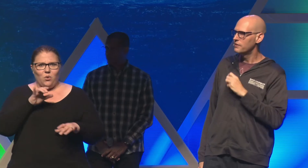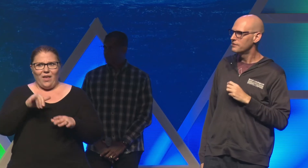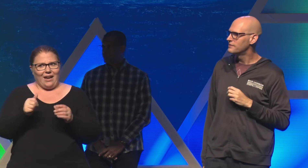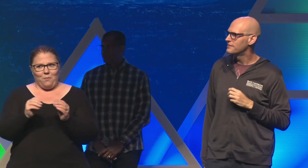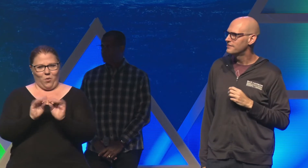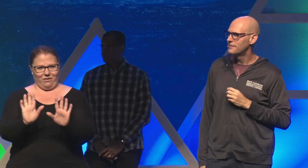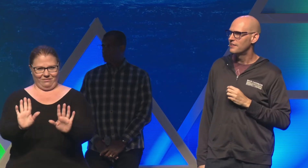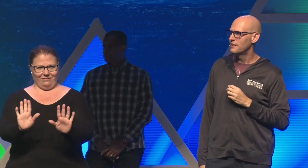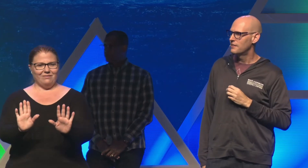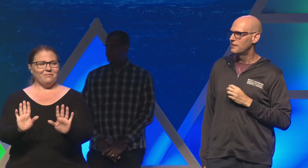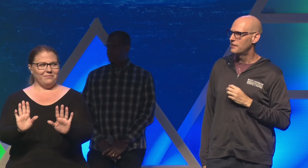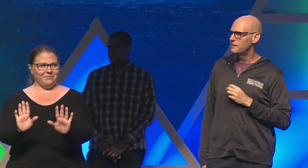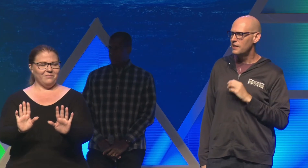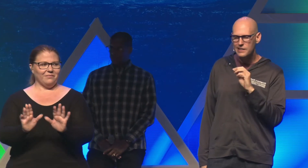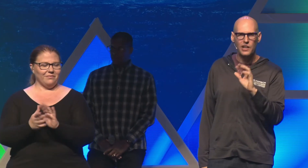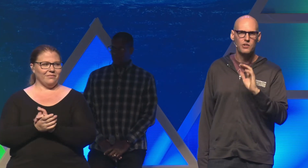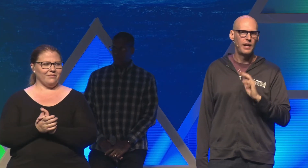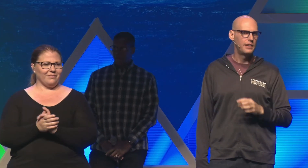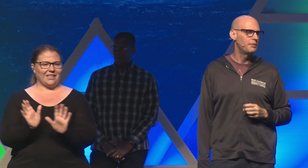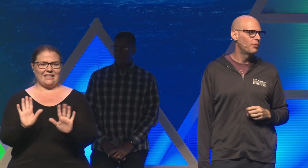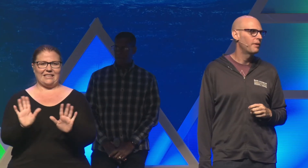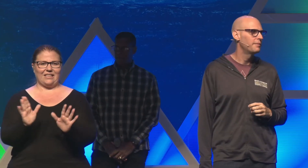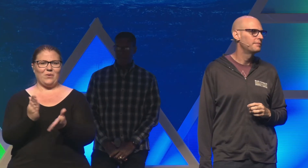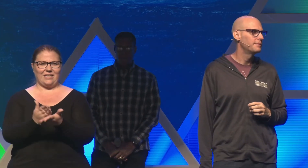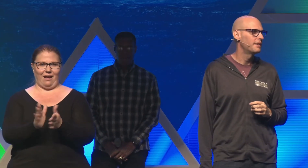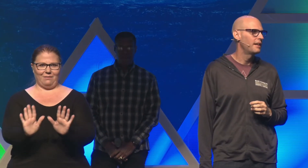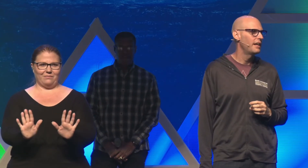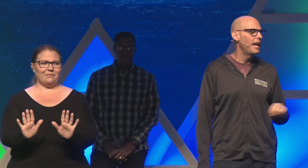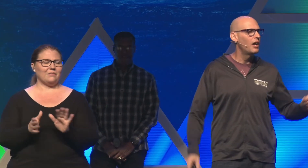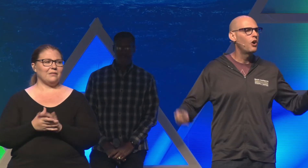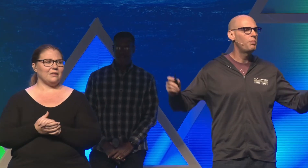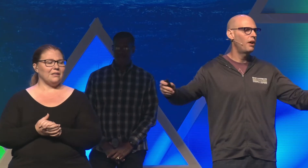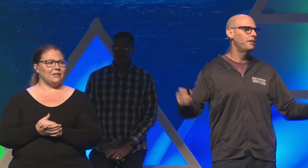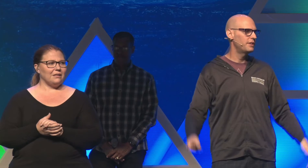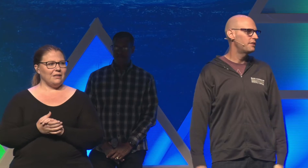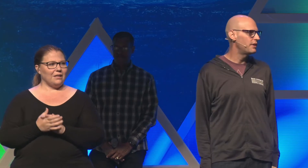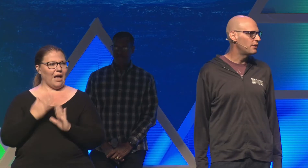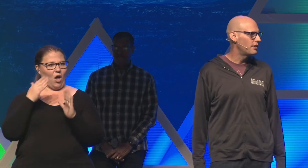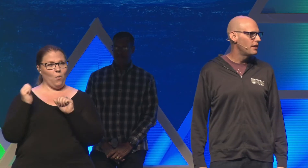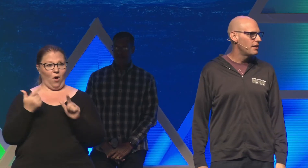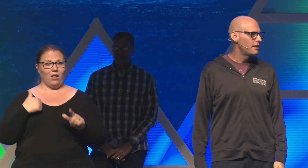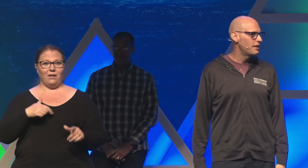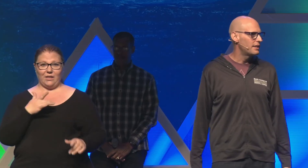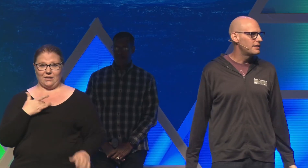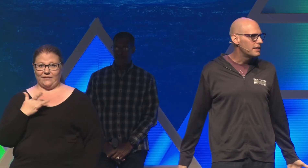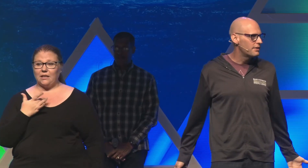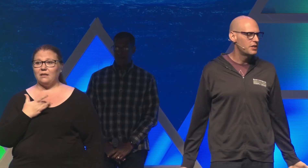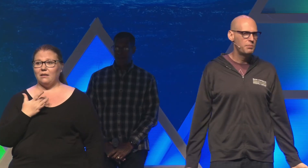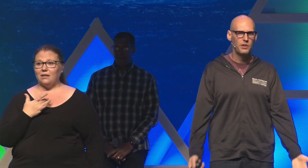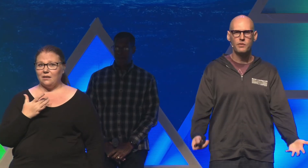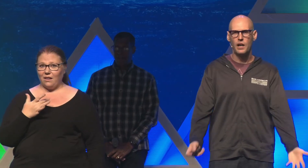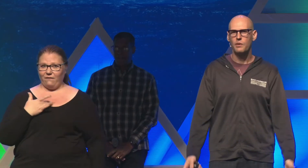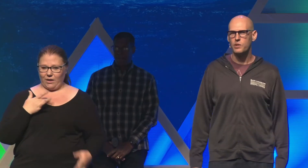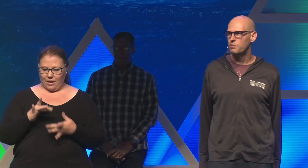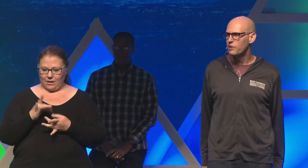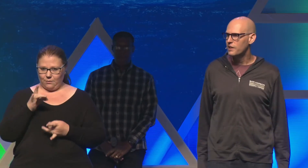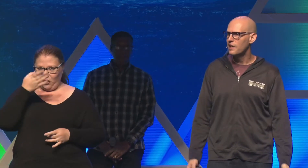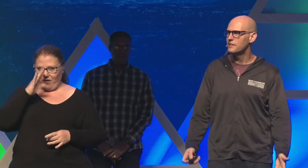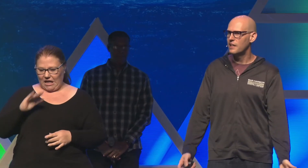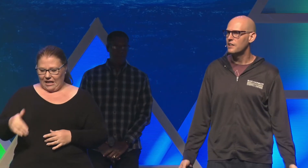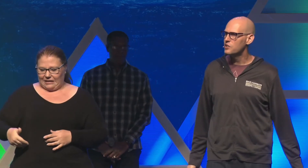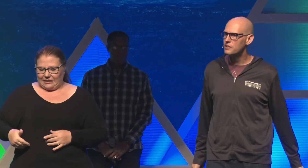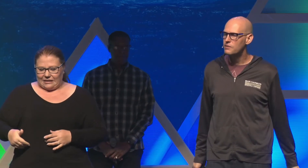anymore. Let's not do that anymore. And I hope all of us feel a sense of the Spirit of God